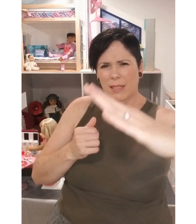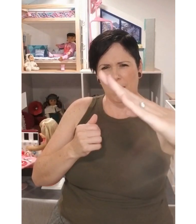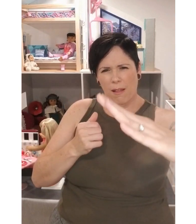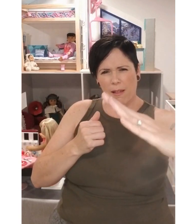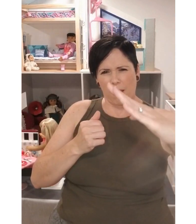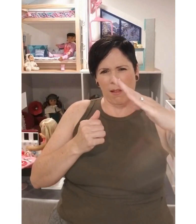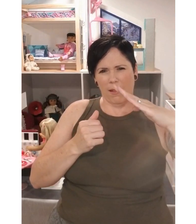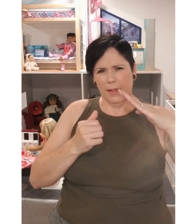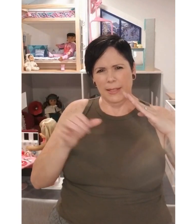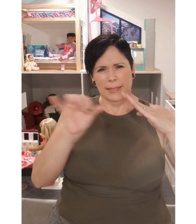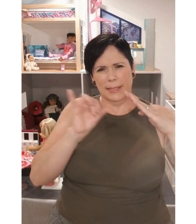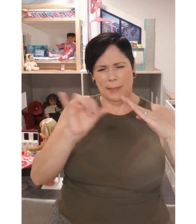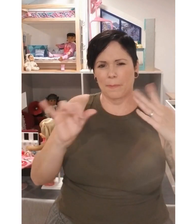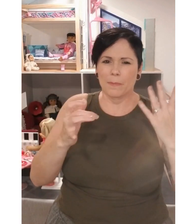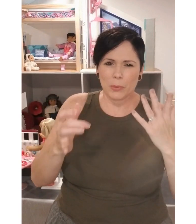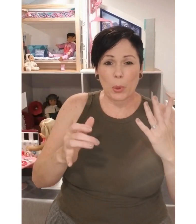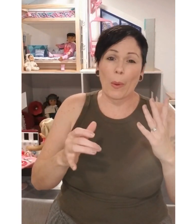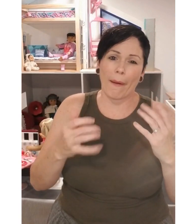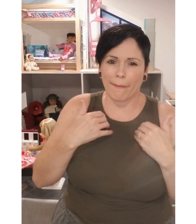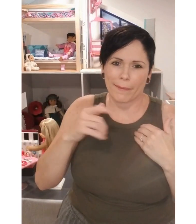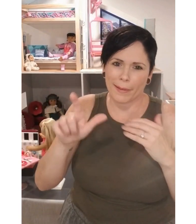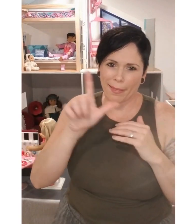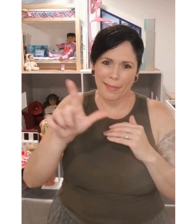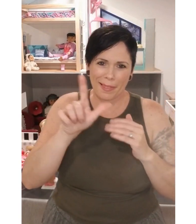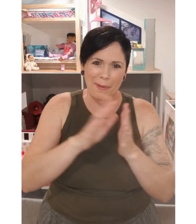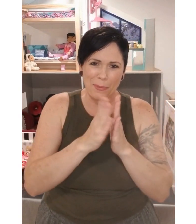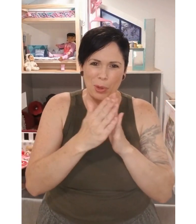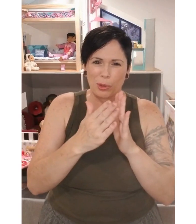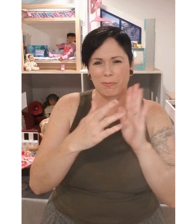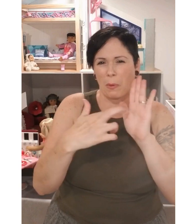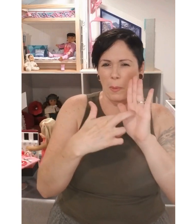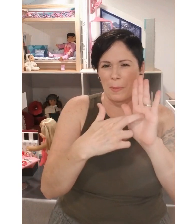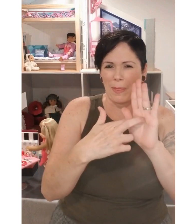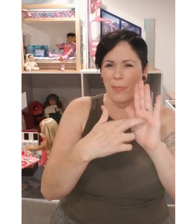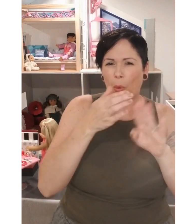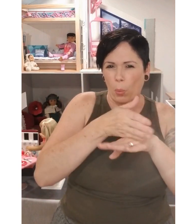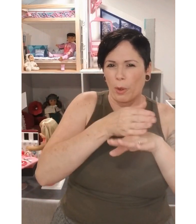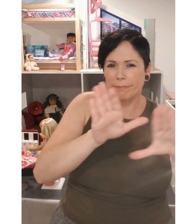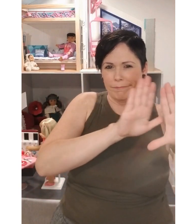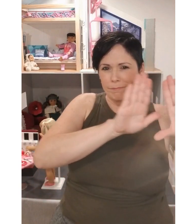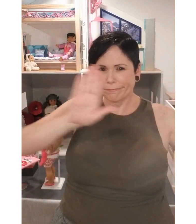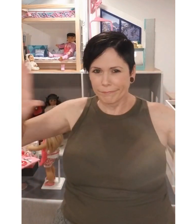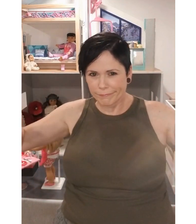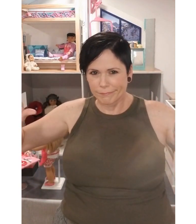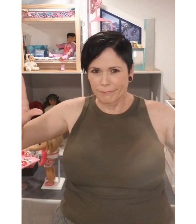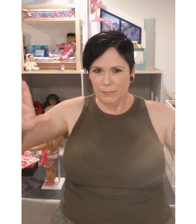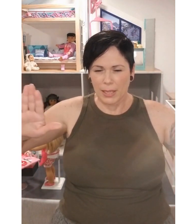book is representing the board. And then that bottom angle